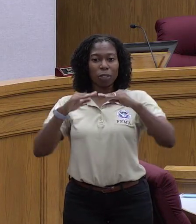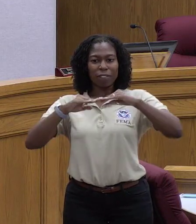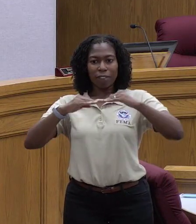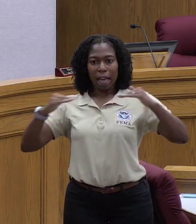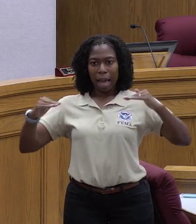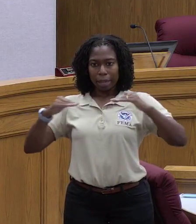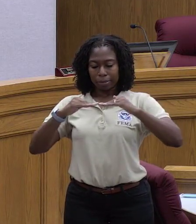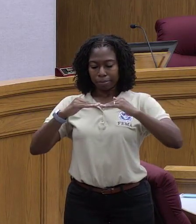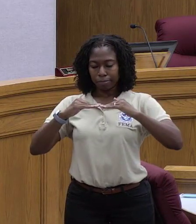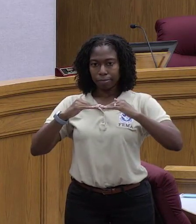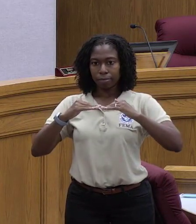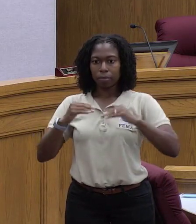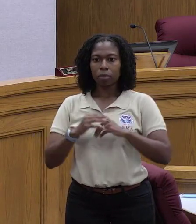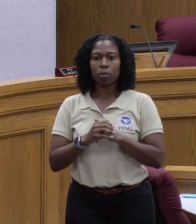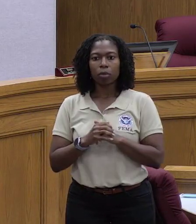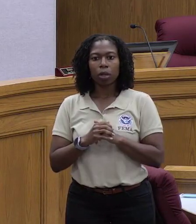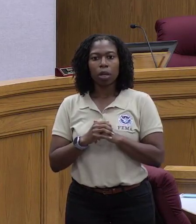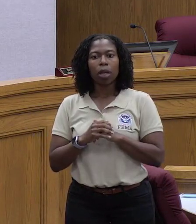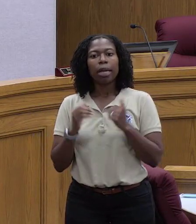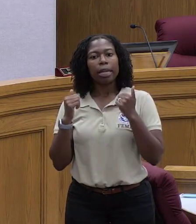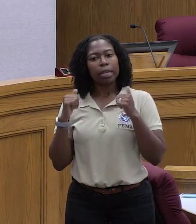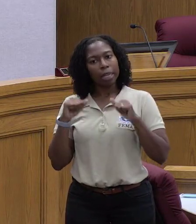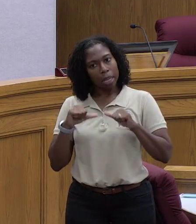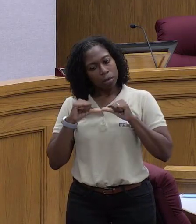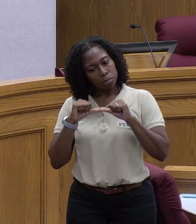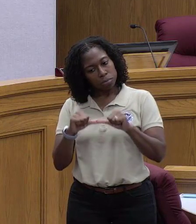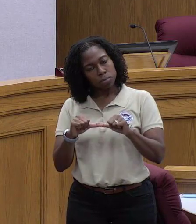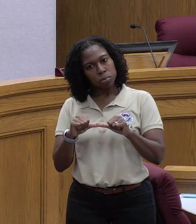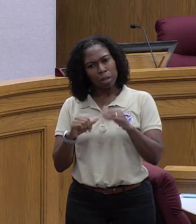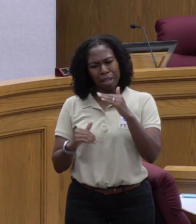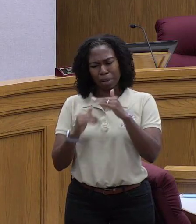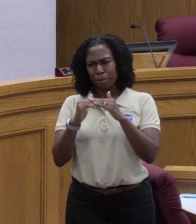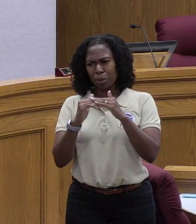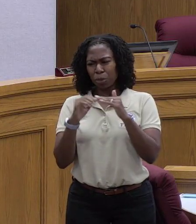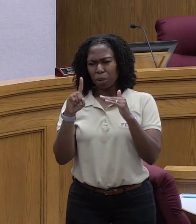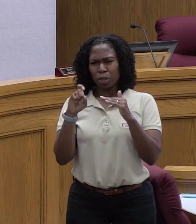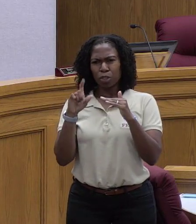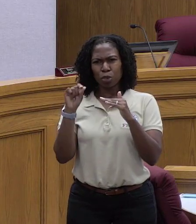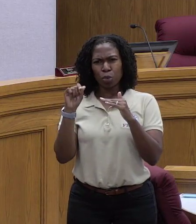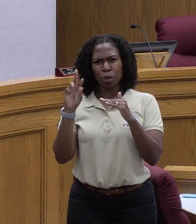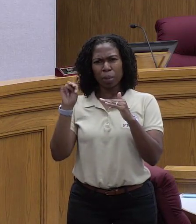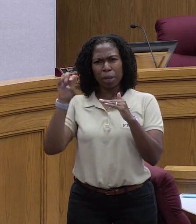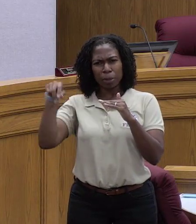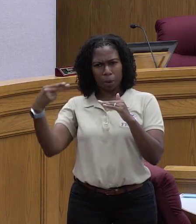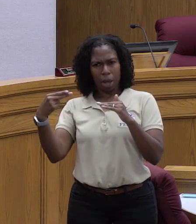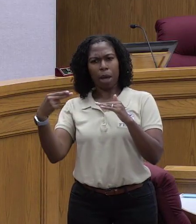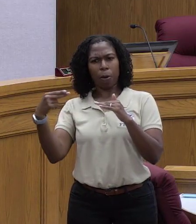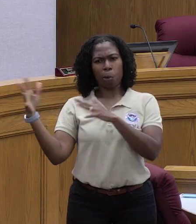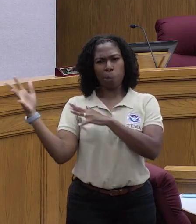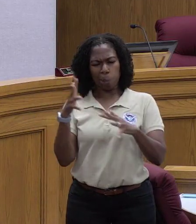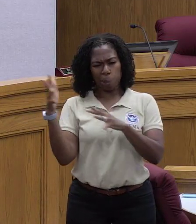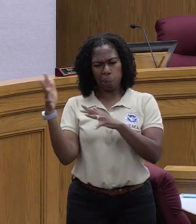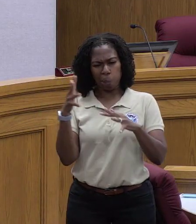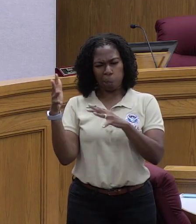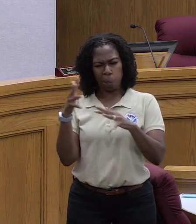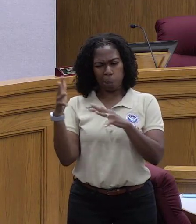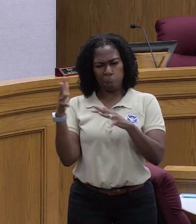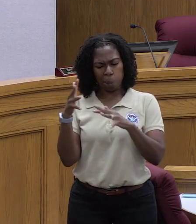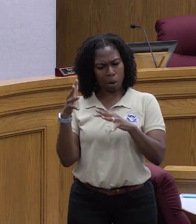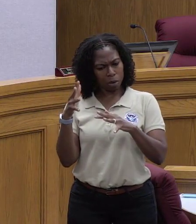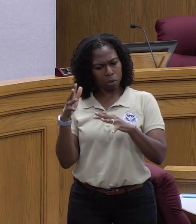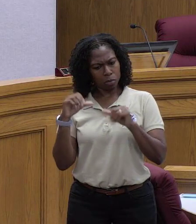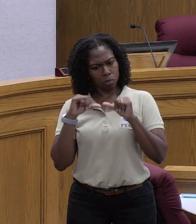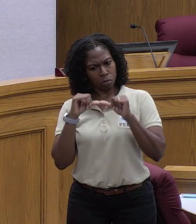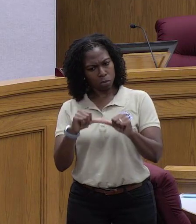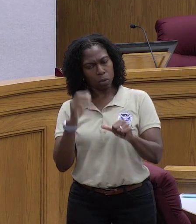certain miles per hour wind. And I think we'd gone up to 120 for Rita. Well, that got damaged. That